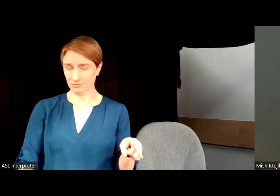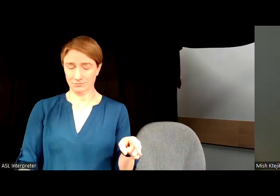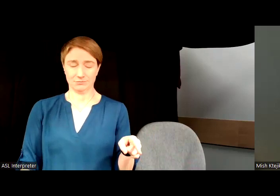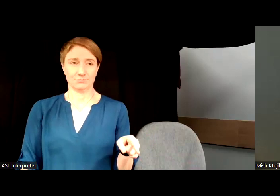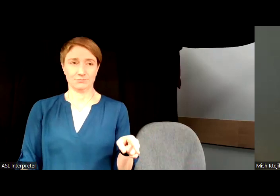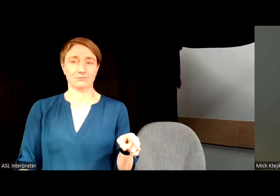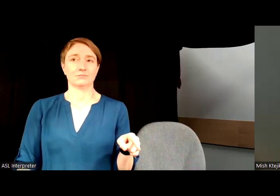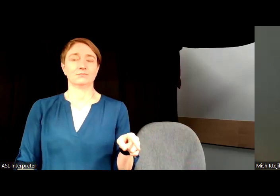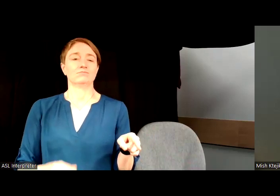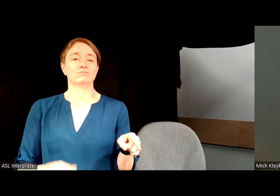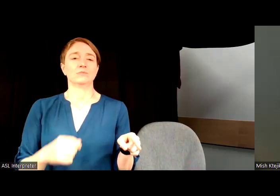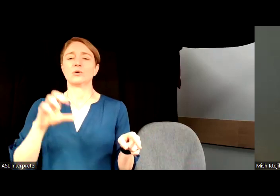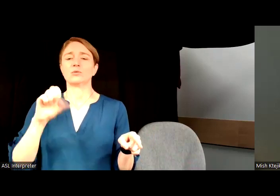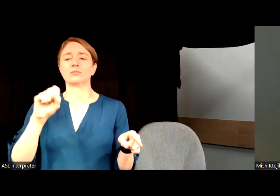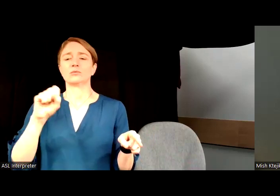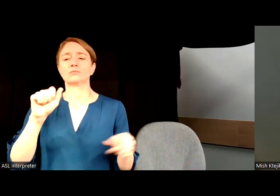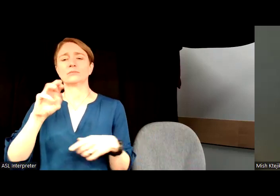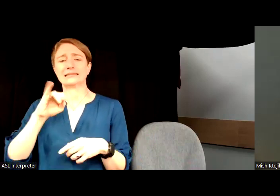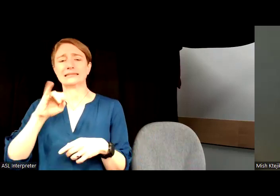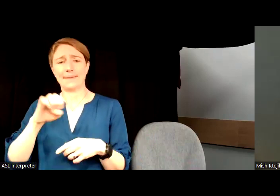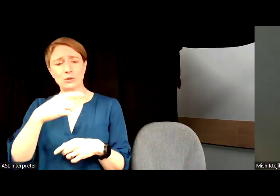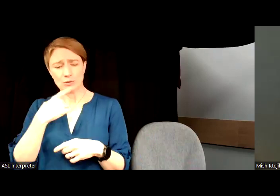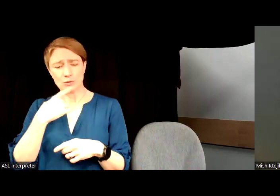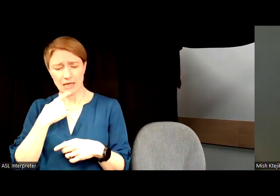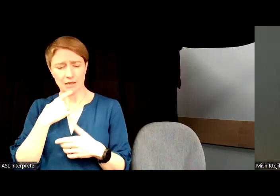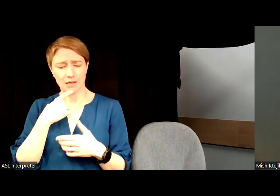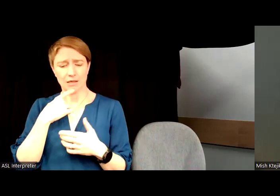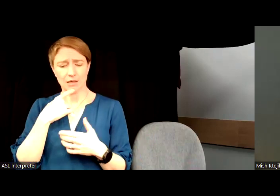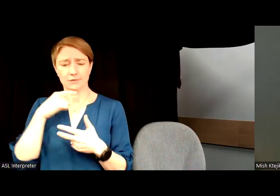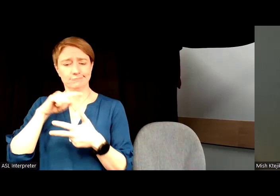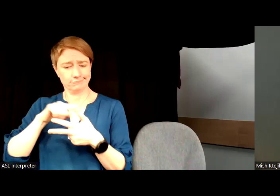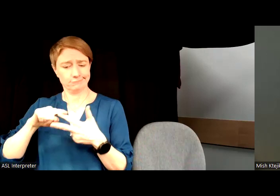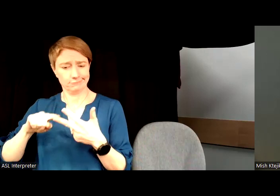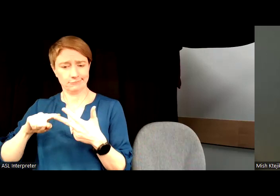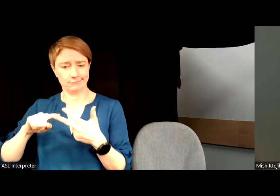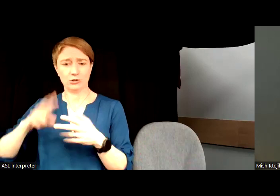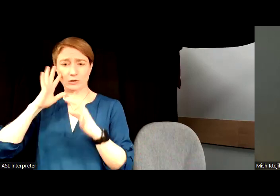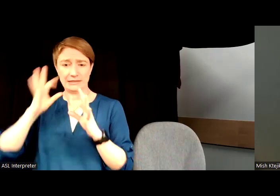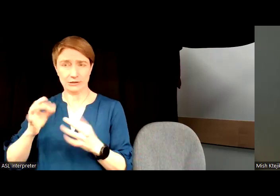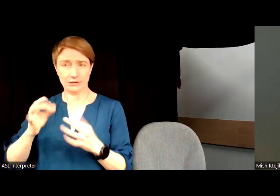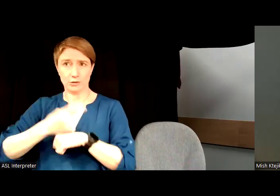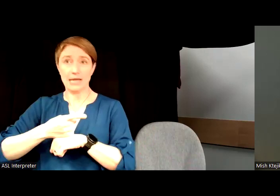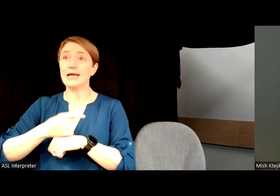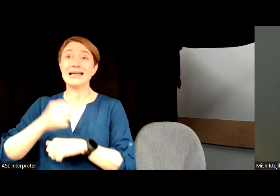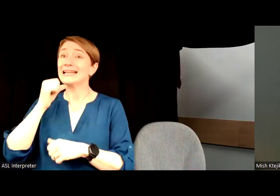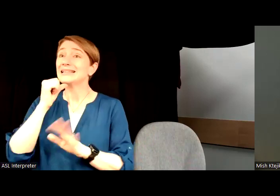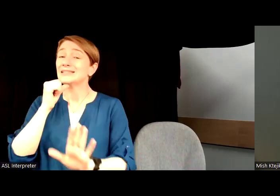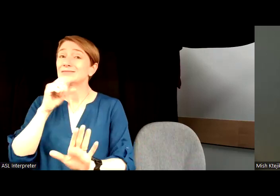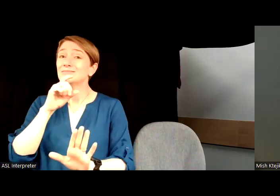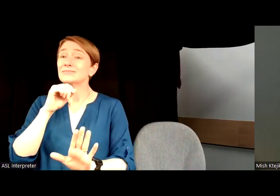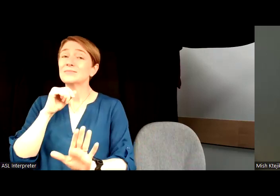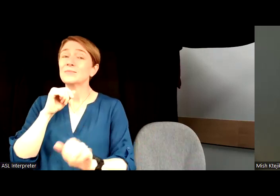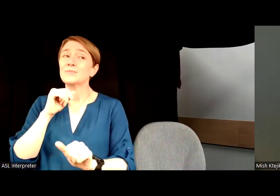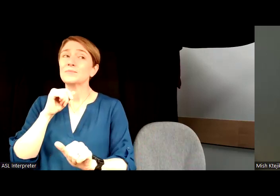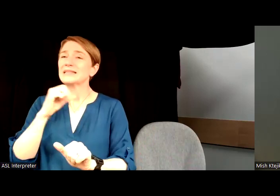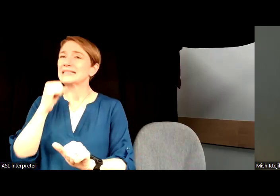the routes that Sammy had stated are for the decision today, not which, and that